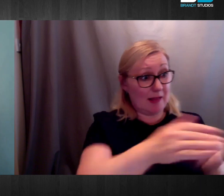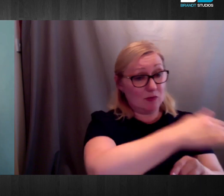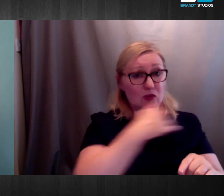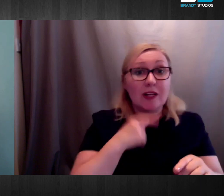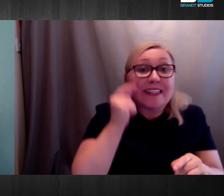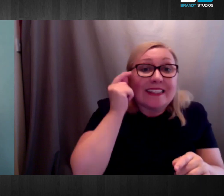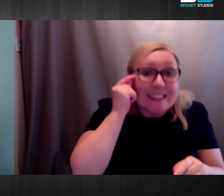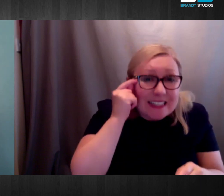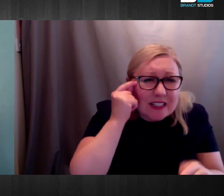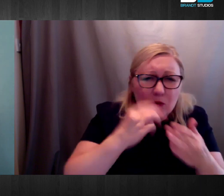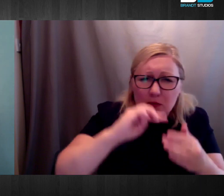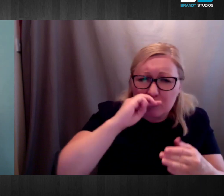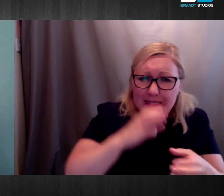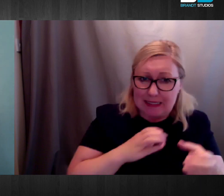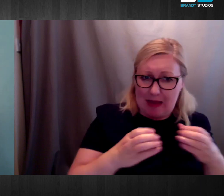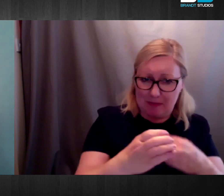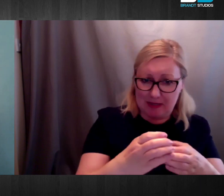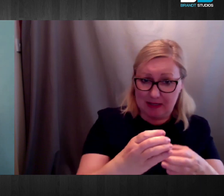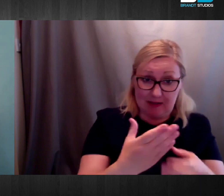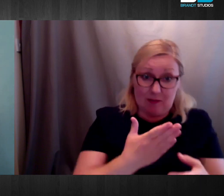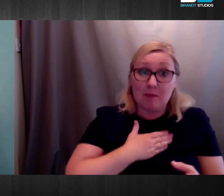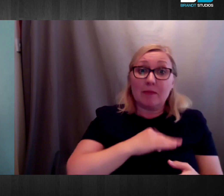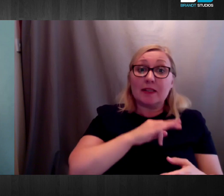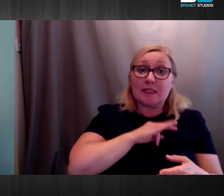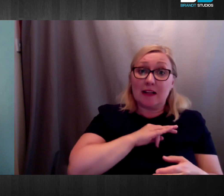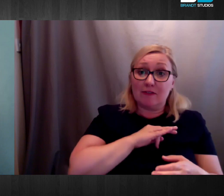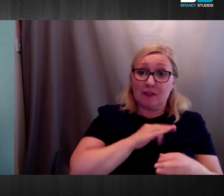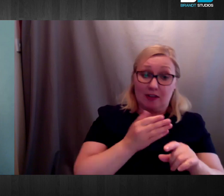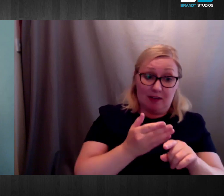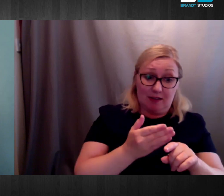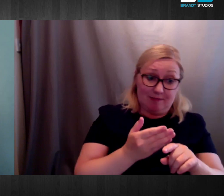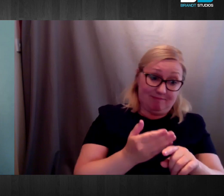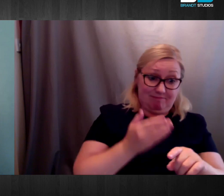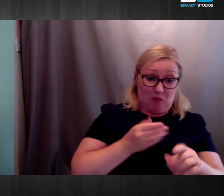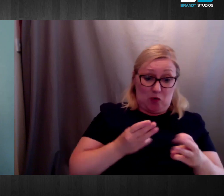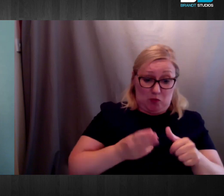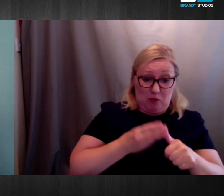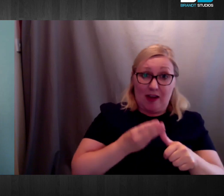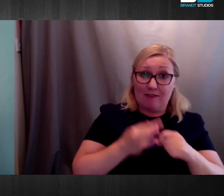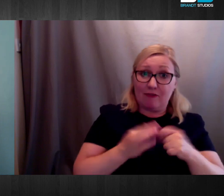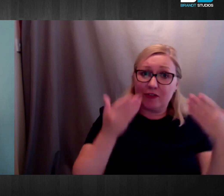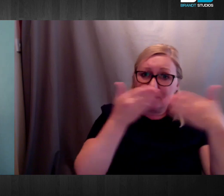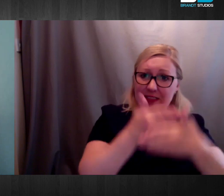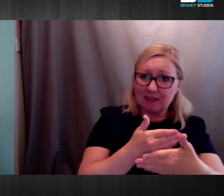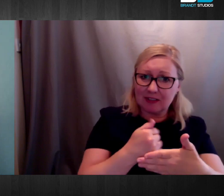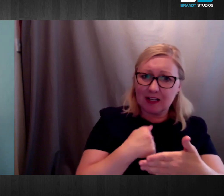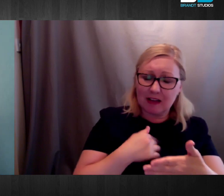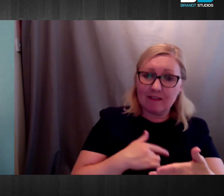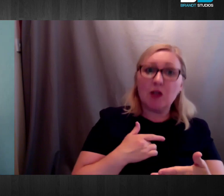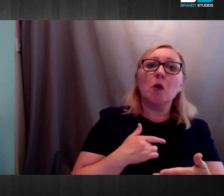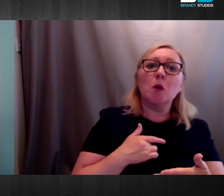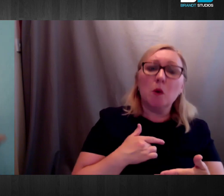real journey in terms of understanding the perspectives of people I work with all the time, but my eyes have certainly been opened. So I